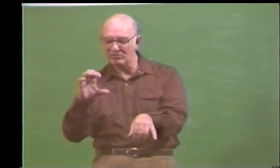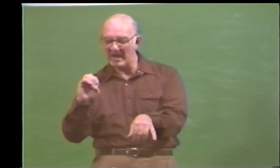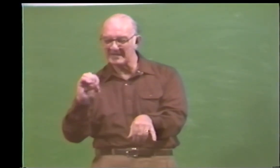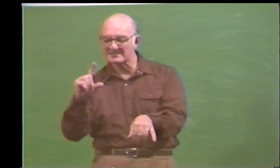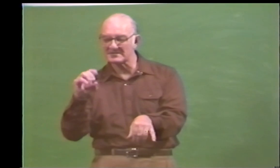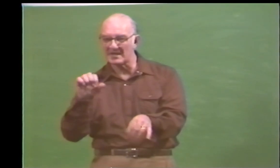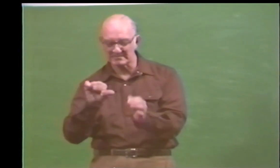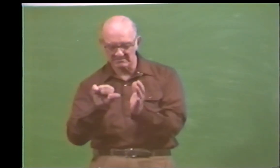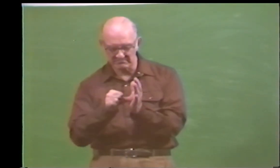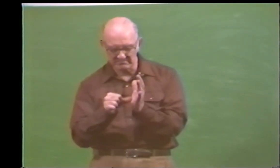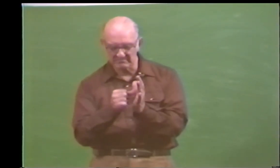bracelets,